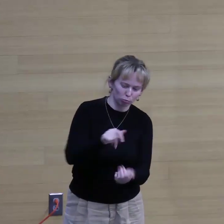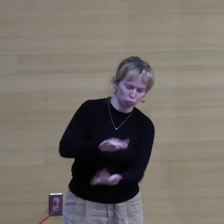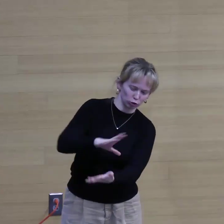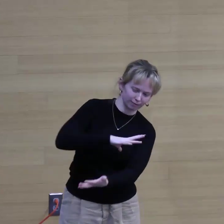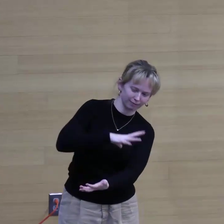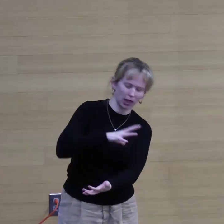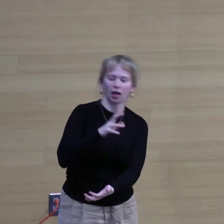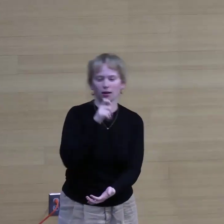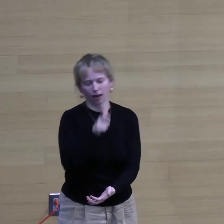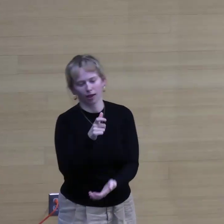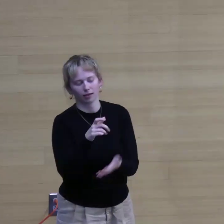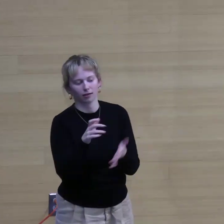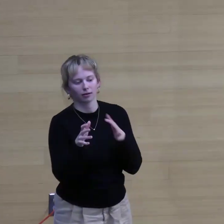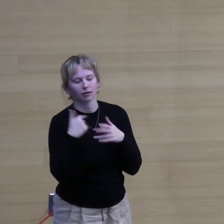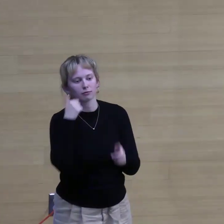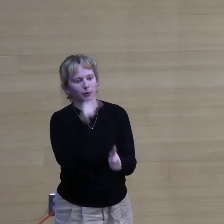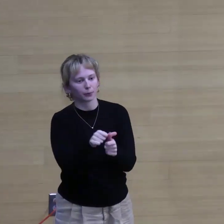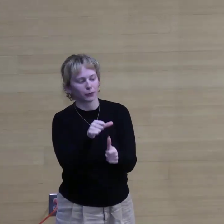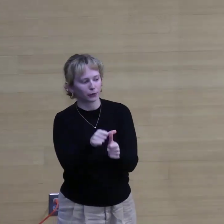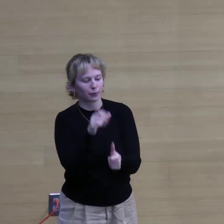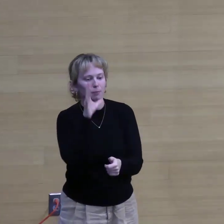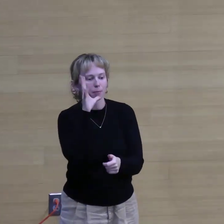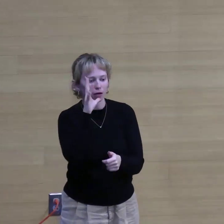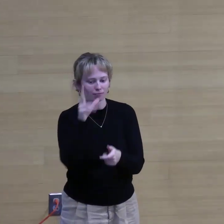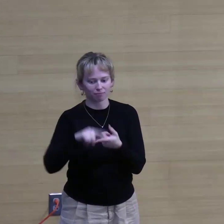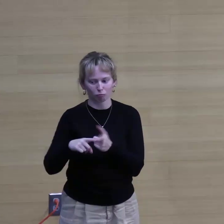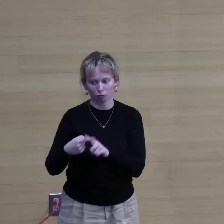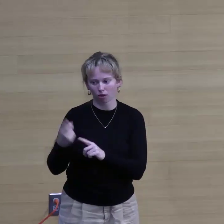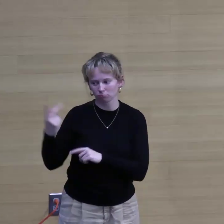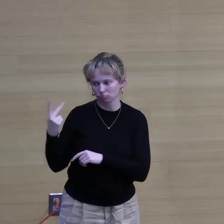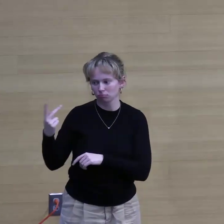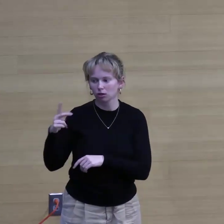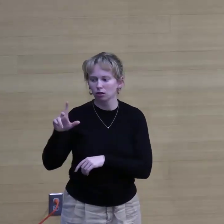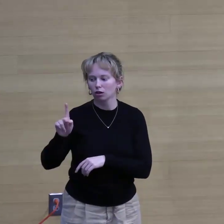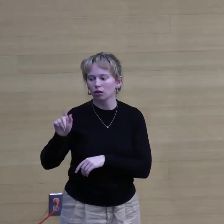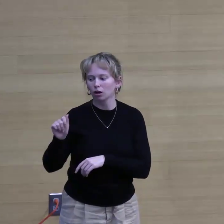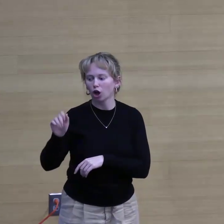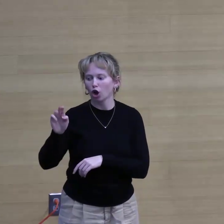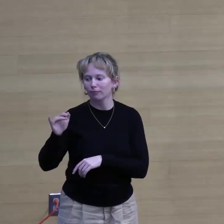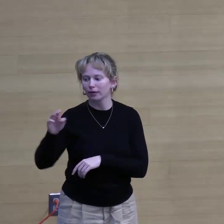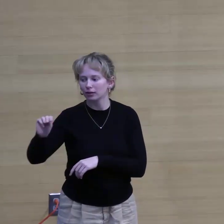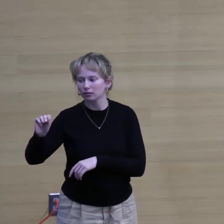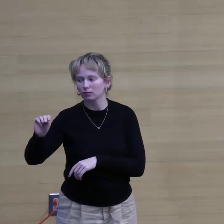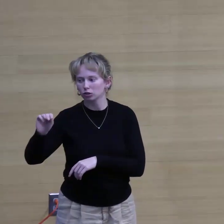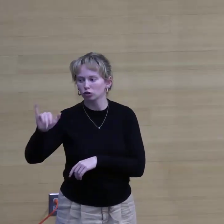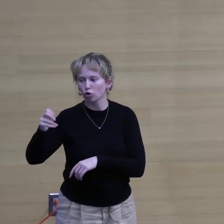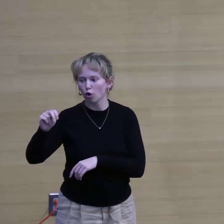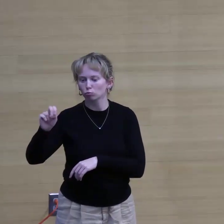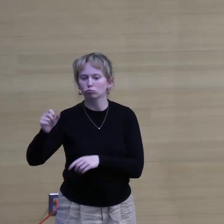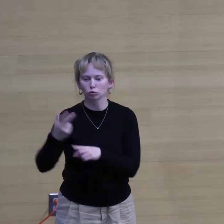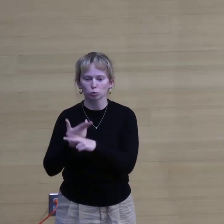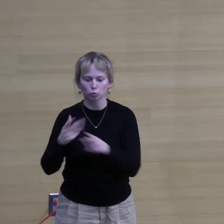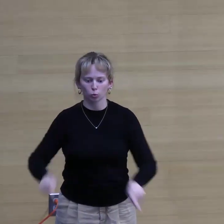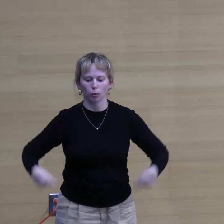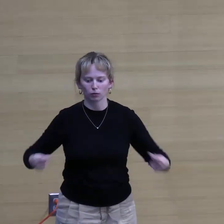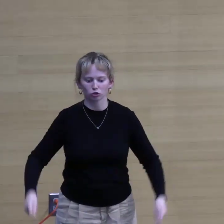approach. You know, I remember a mom friend of mine, Carmen Jones, who uses a wheelchair, who told